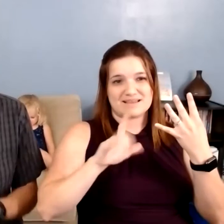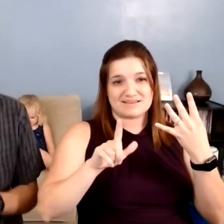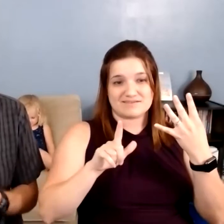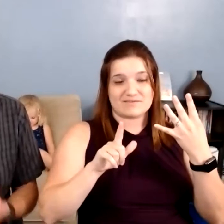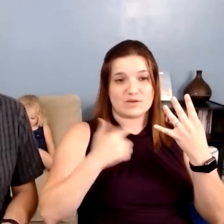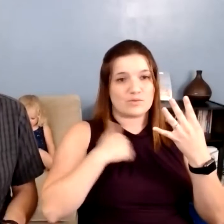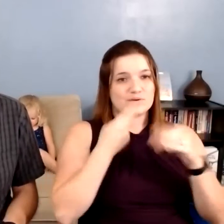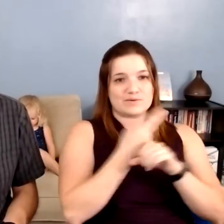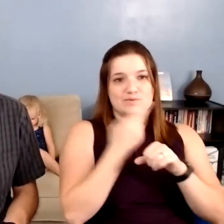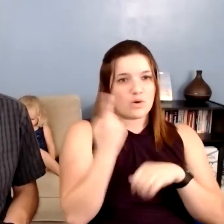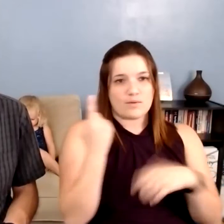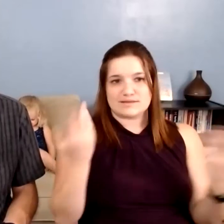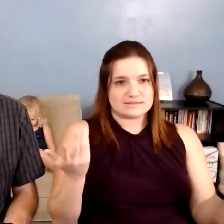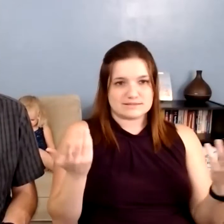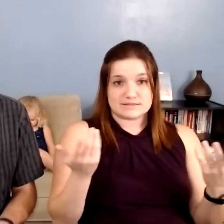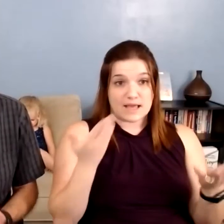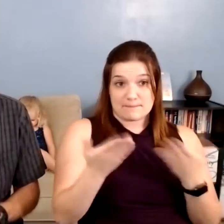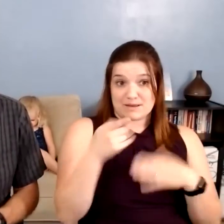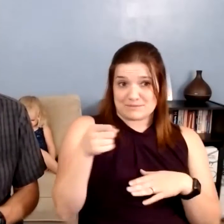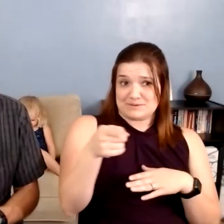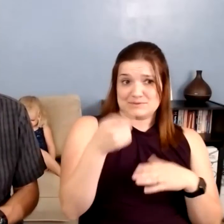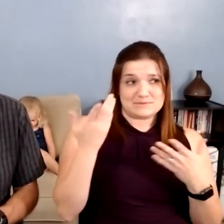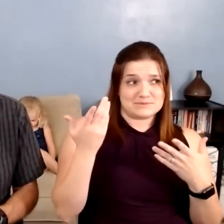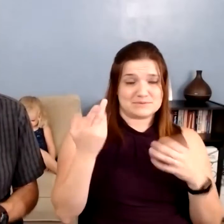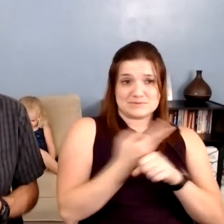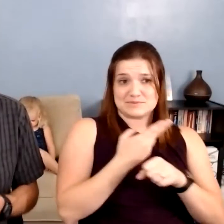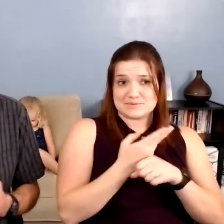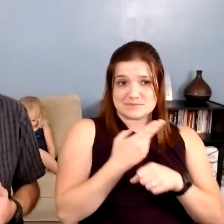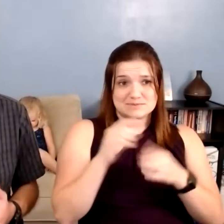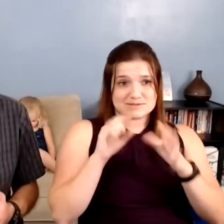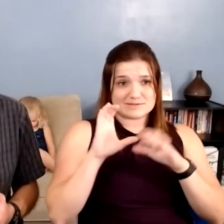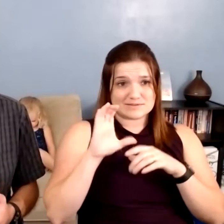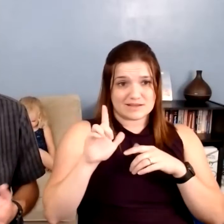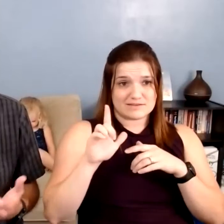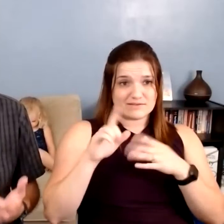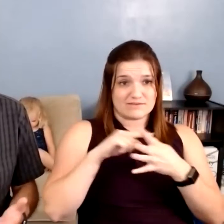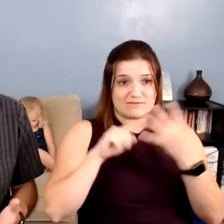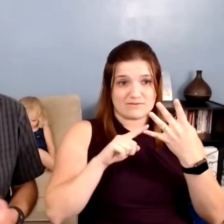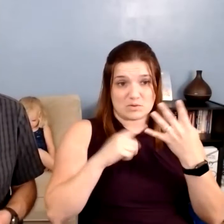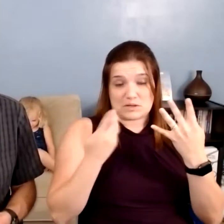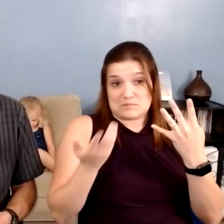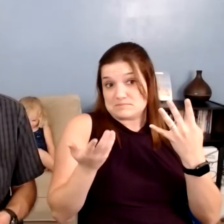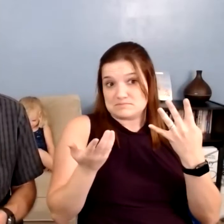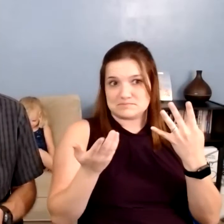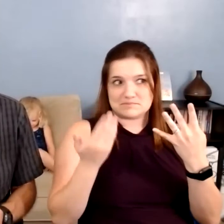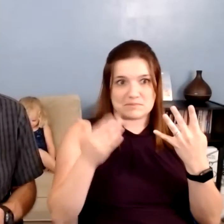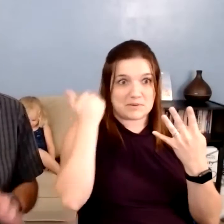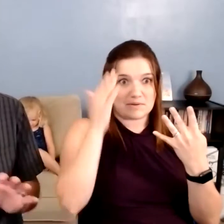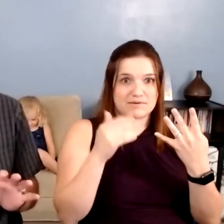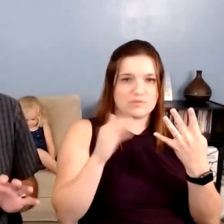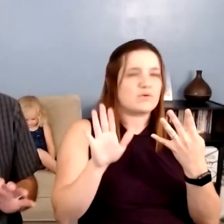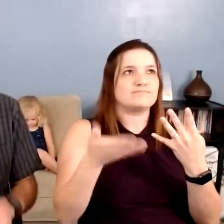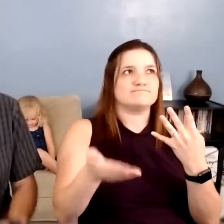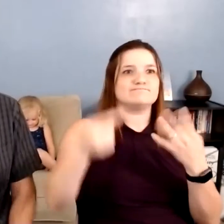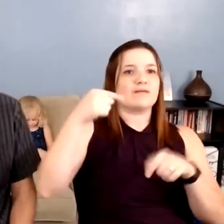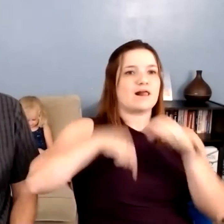are used all the time. And you might be using it without even realizing it. So the first one that I wanted to talk about, well, actually,